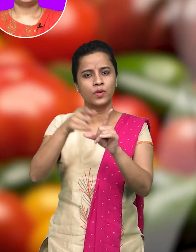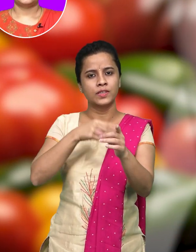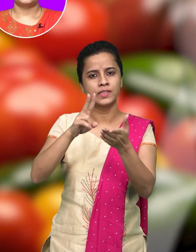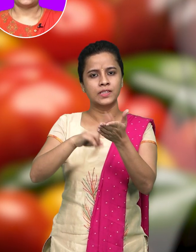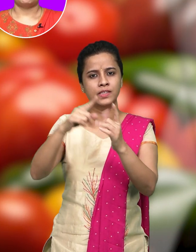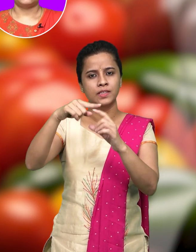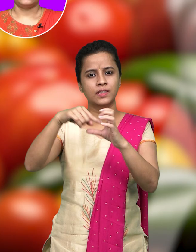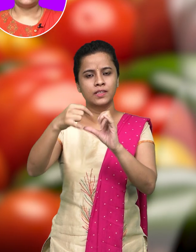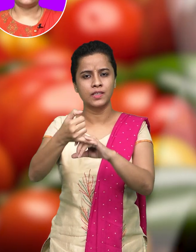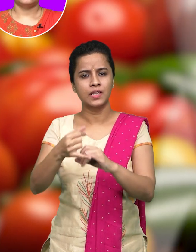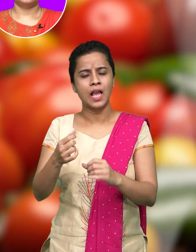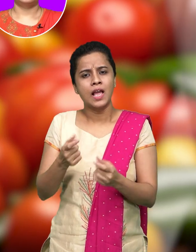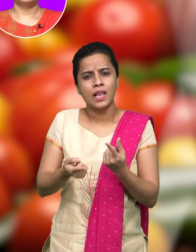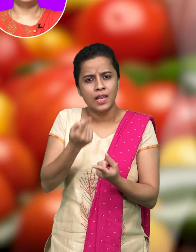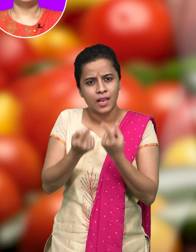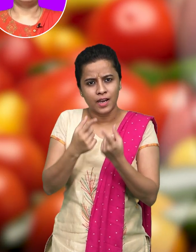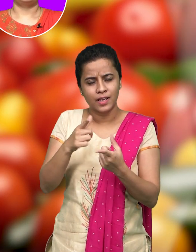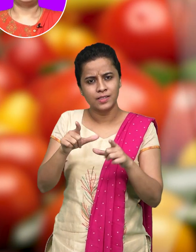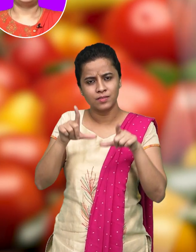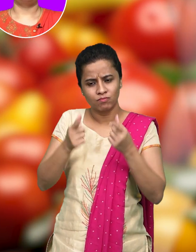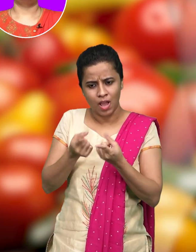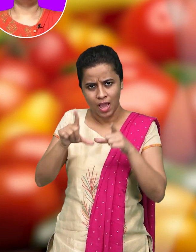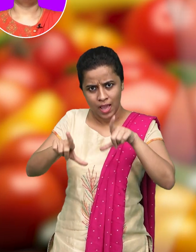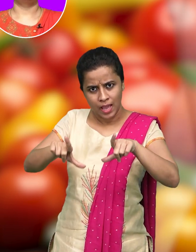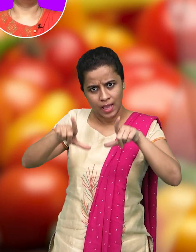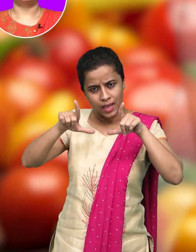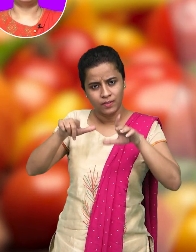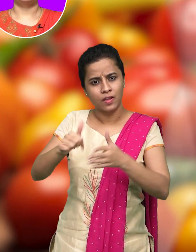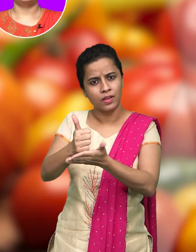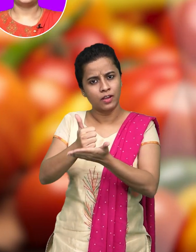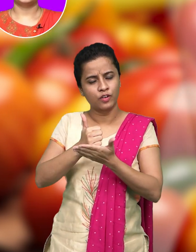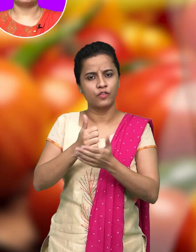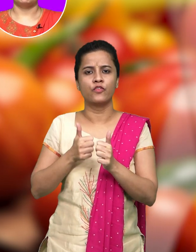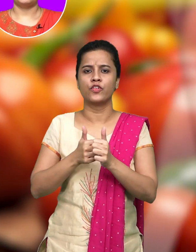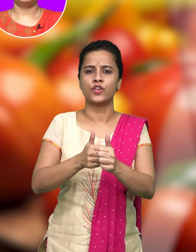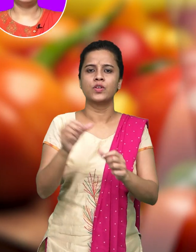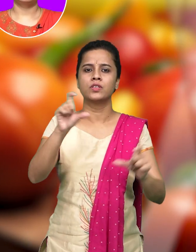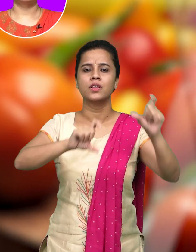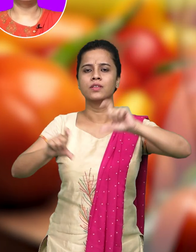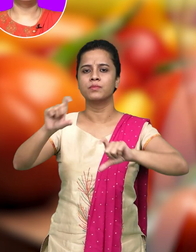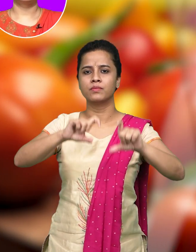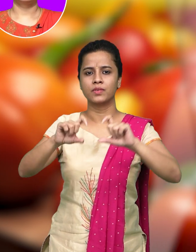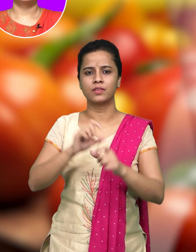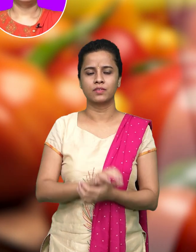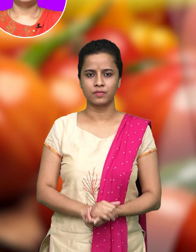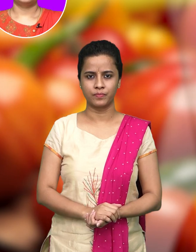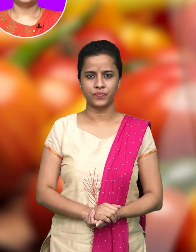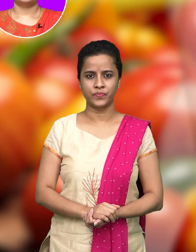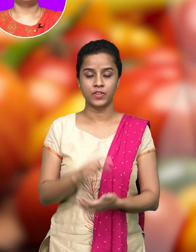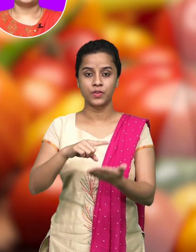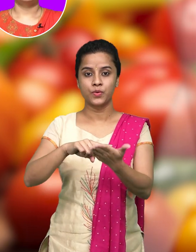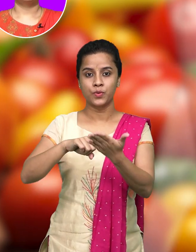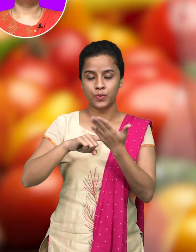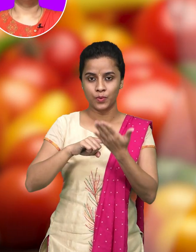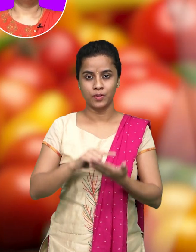Let us examine this with the help of the following experiment to